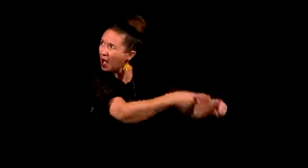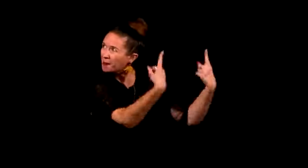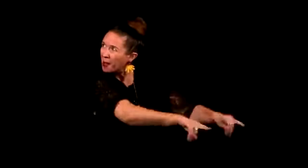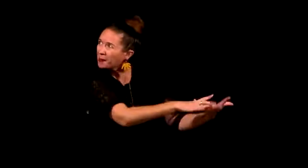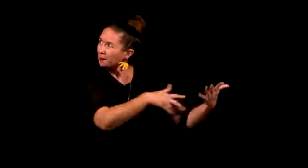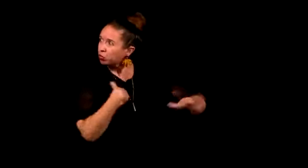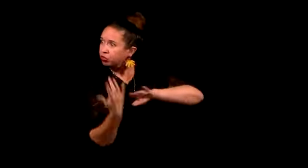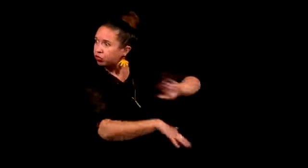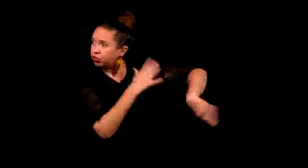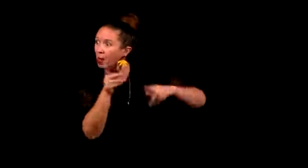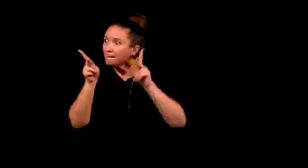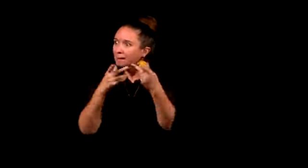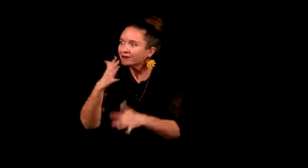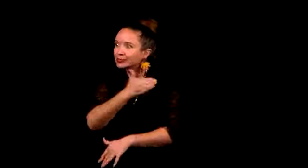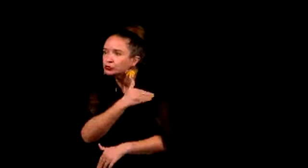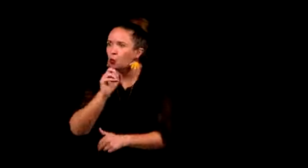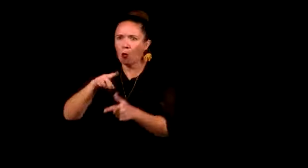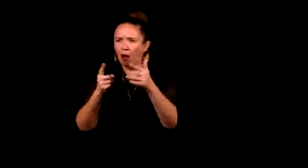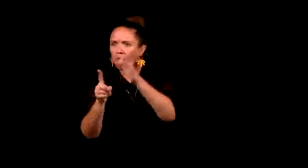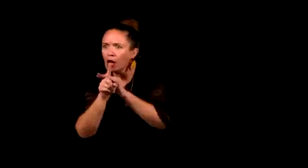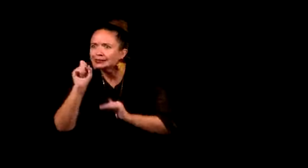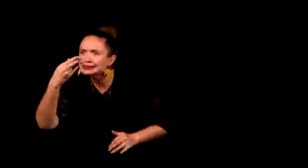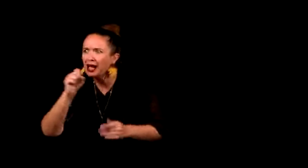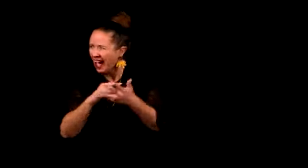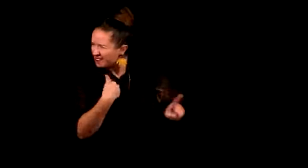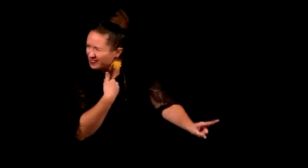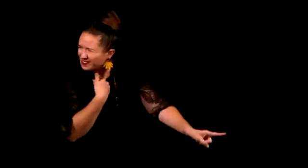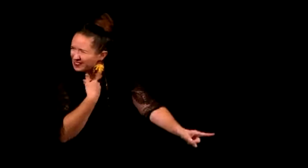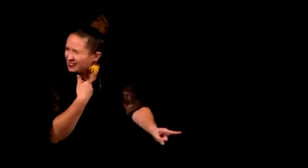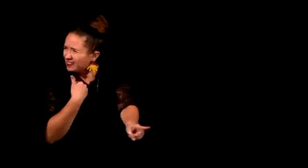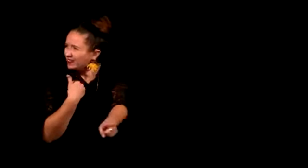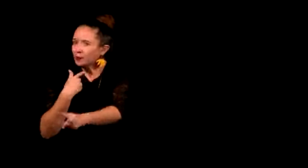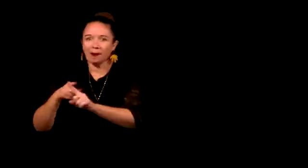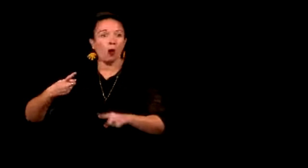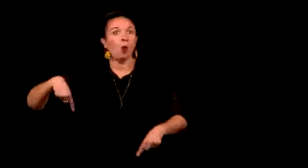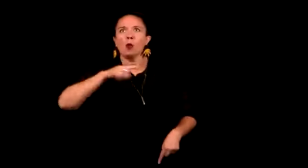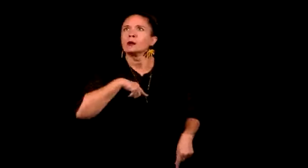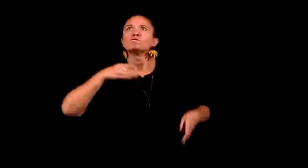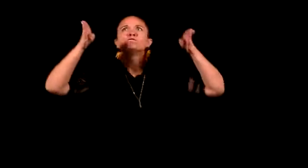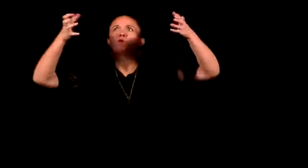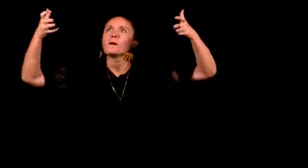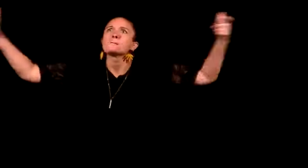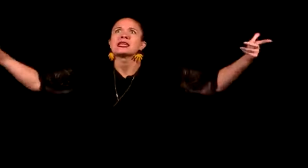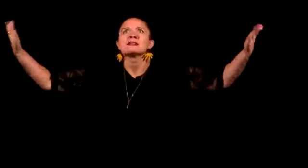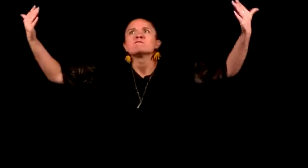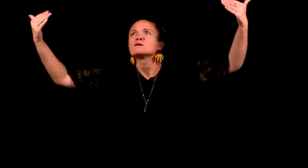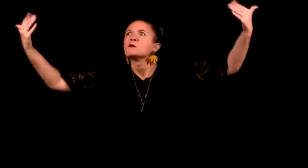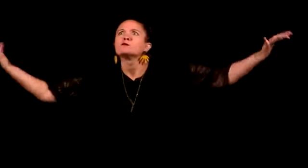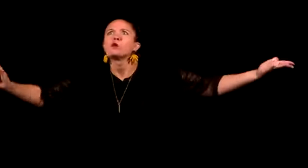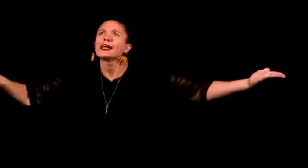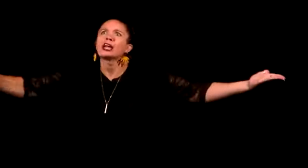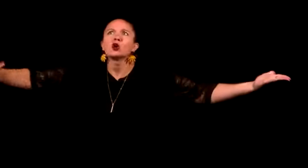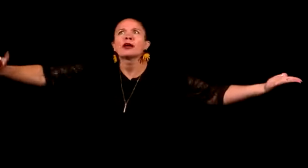answer? Where's what we're looking for? There's conflict. There's struggles. What's going on? But we have them in these small little pieces. We're